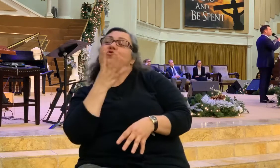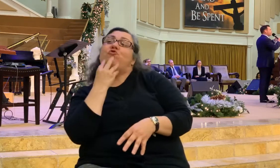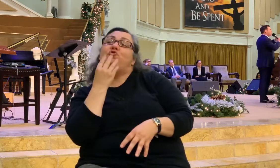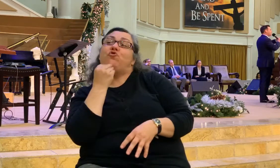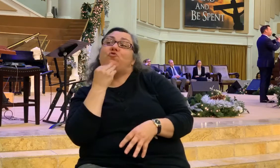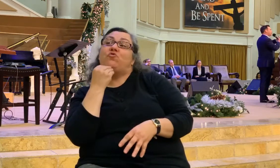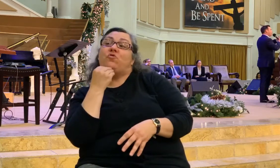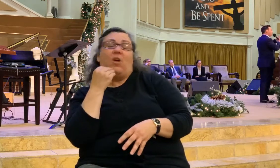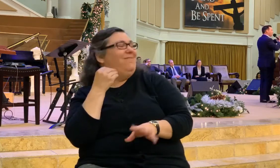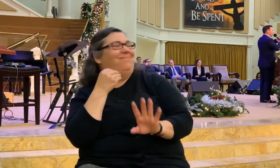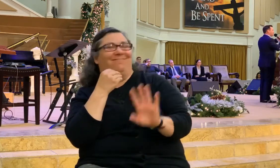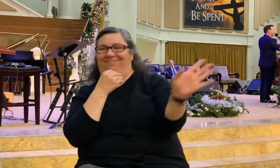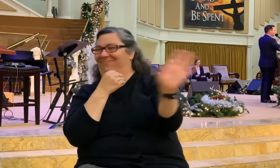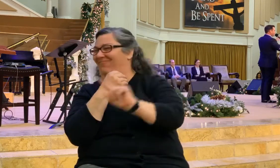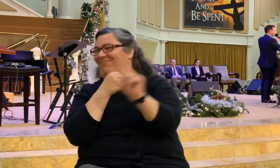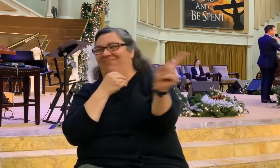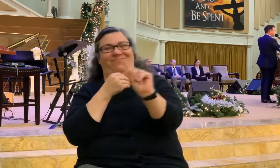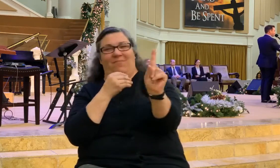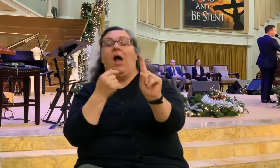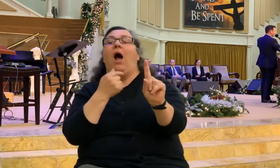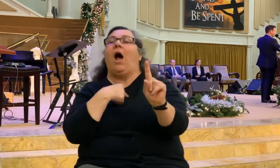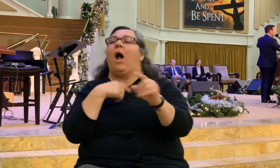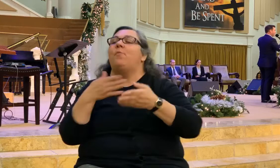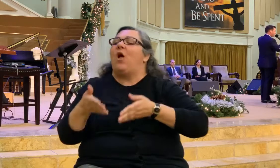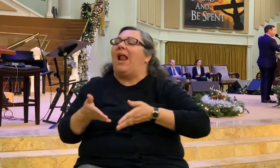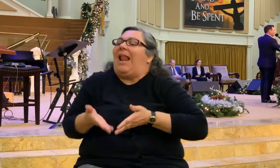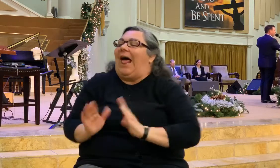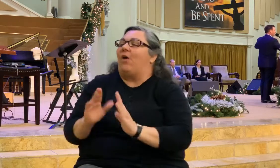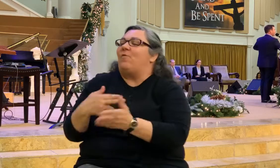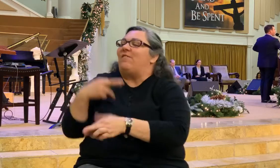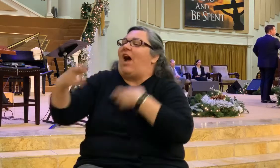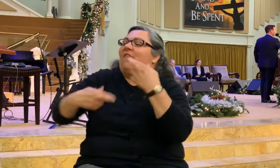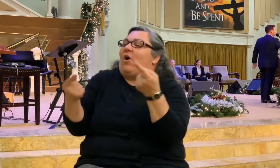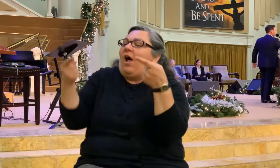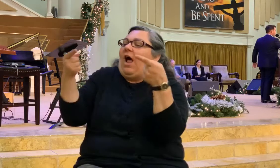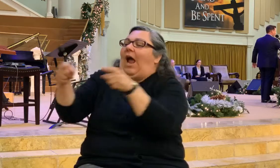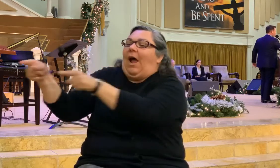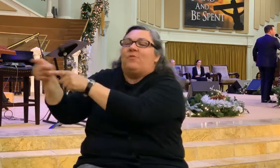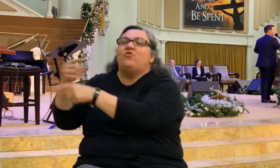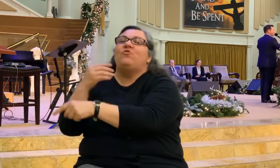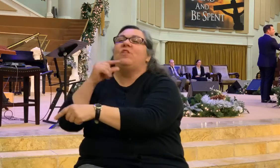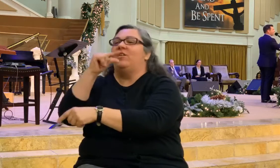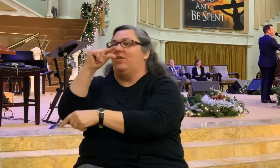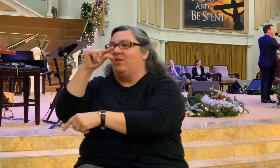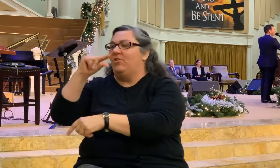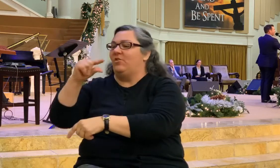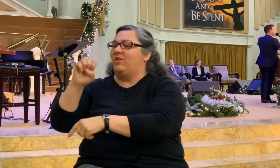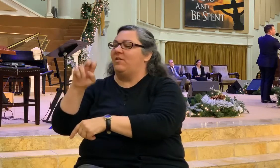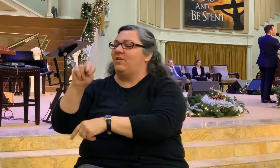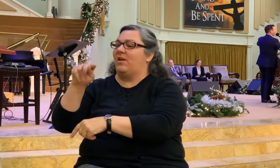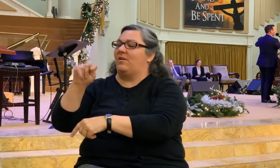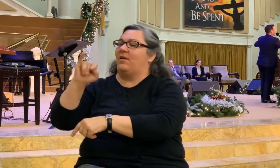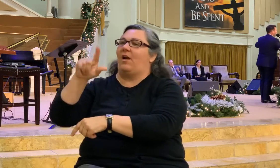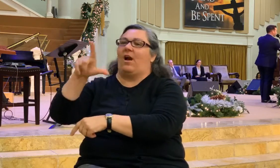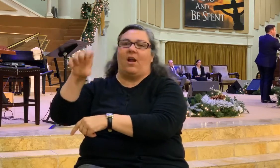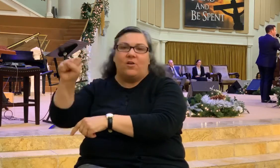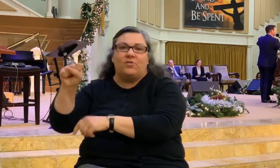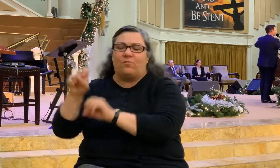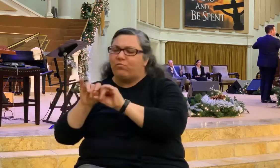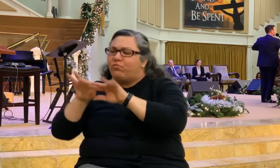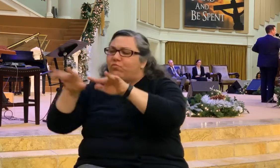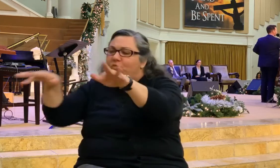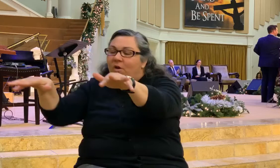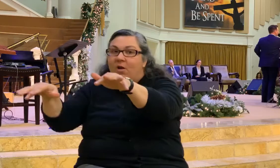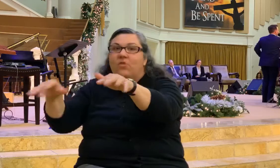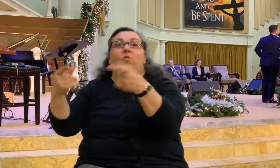I'm opening up a door of revival to the Gentiles that you didn't even know was available." And the next time we see Peter, he's